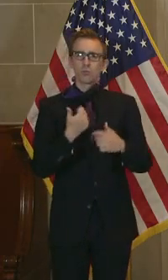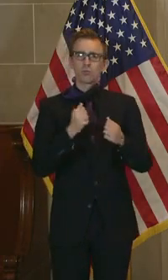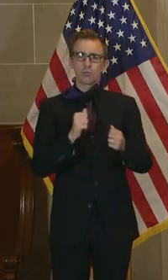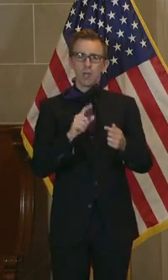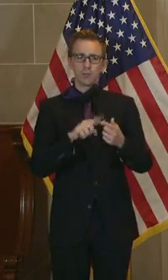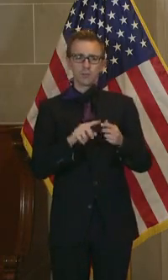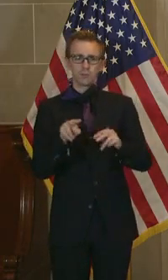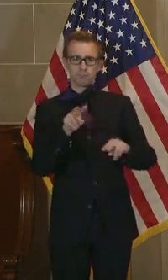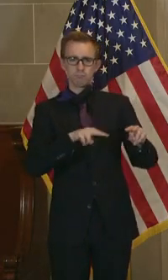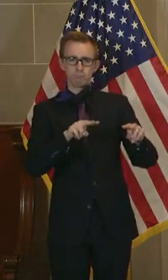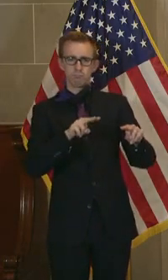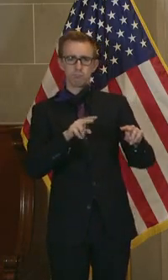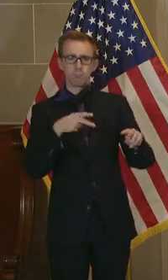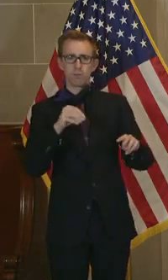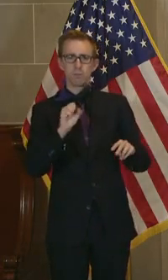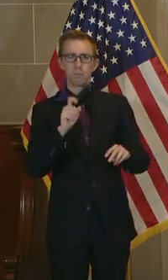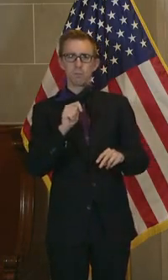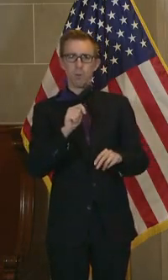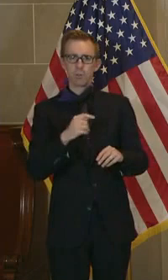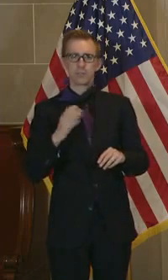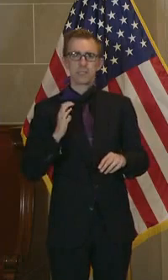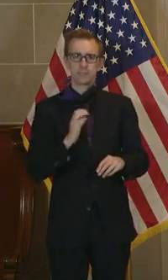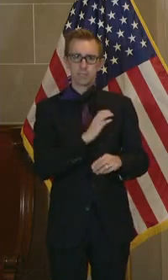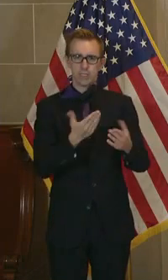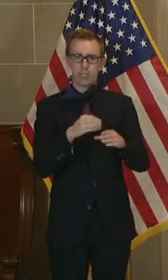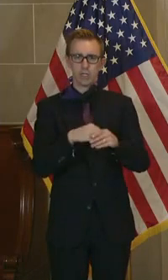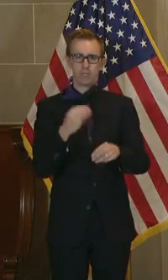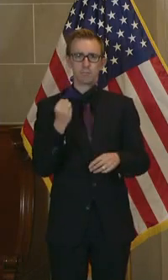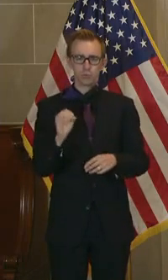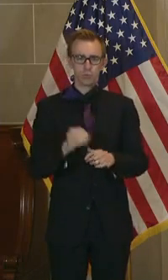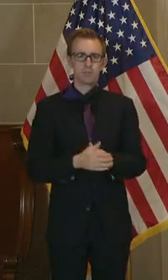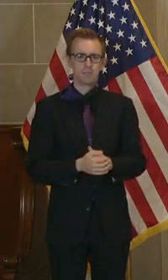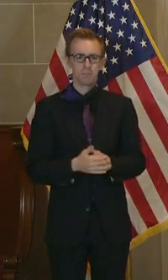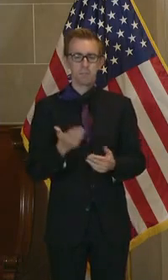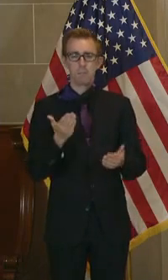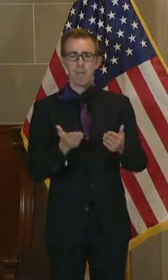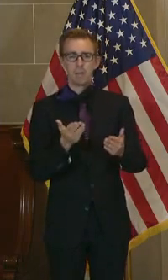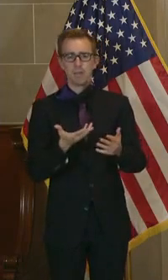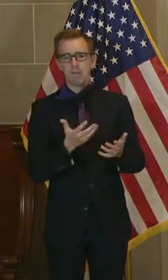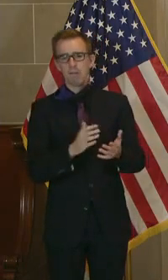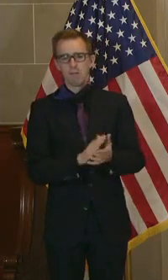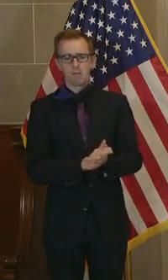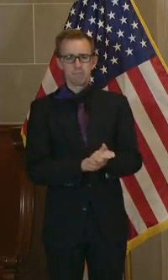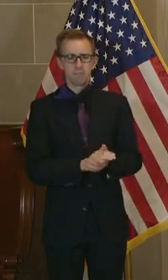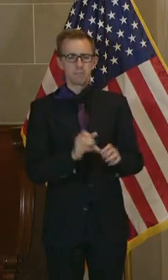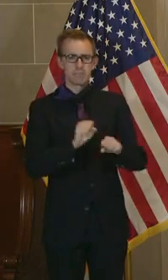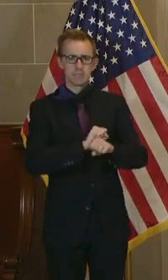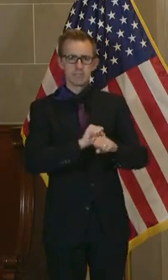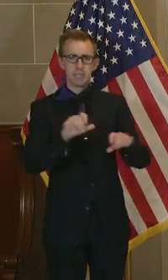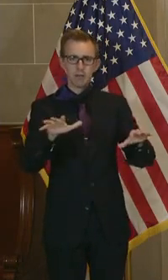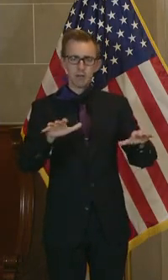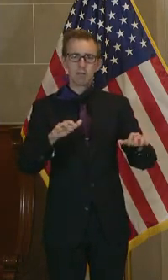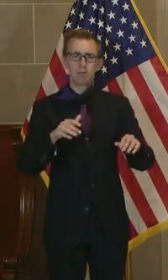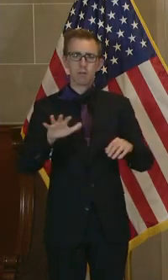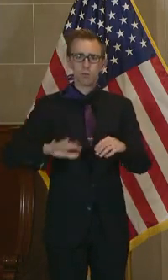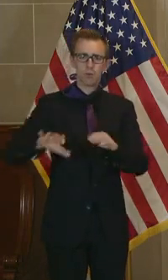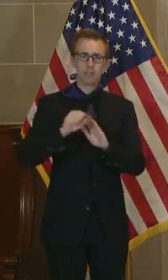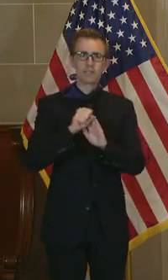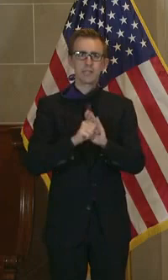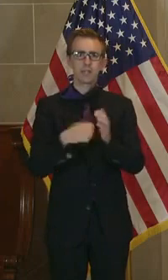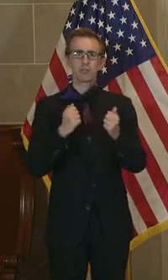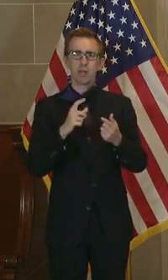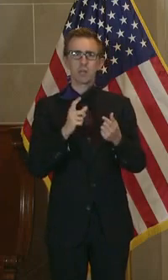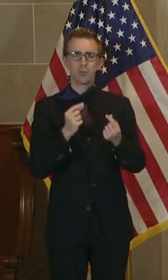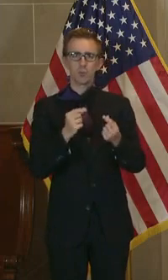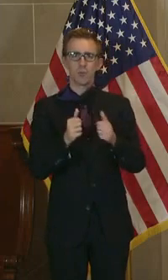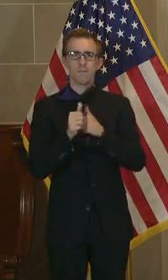look at things like the Post Commission here in the state, probably maybe send that around, be around the state, try to do some